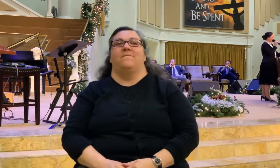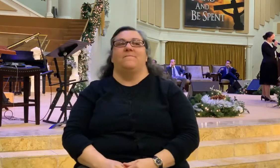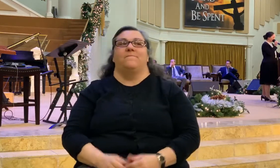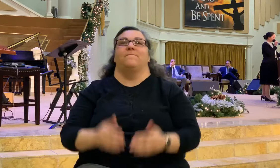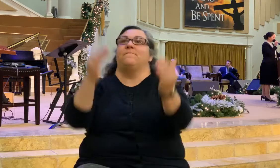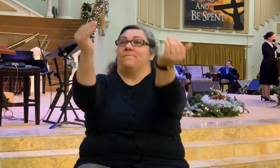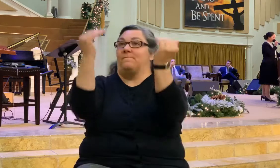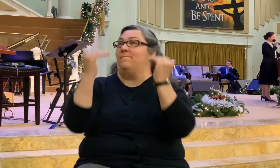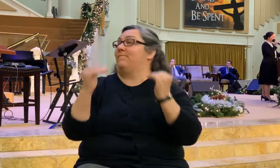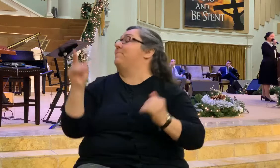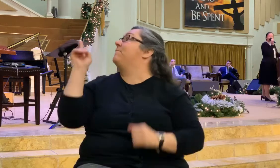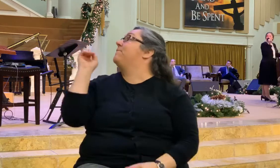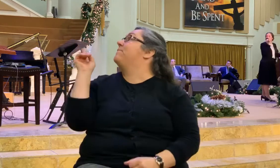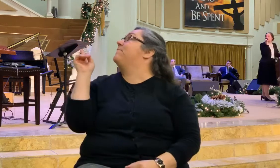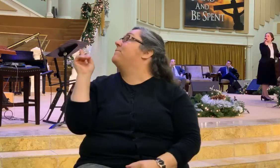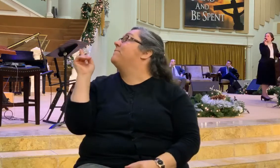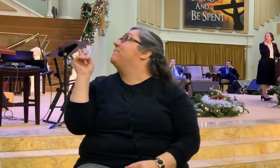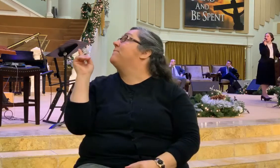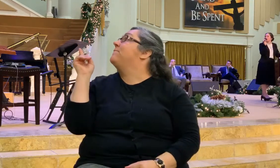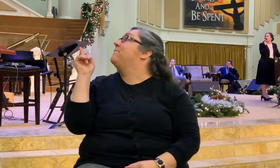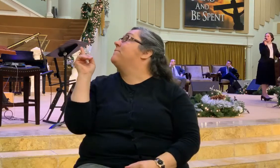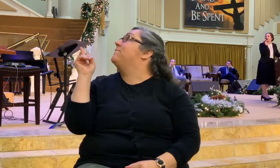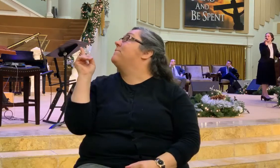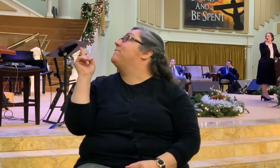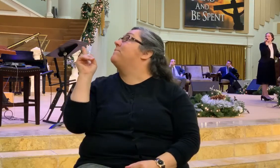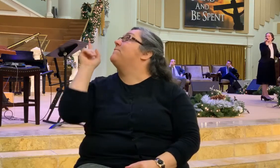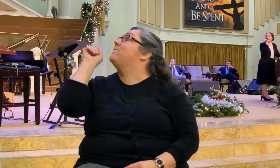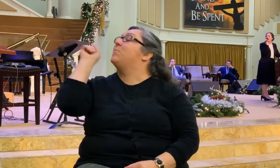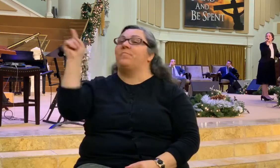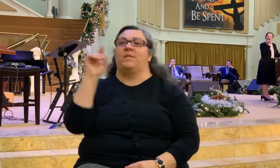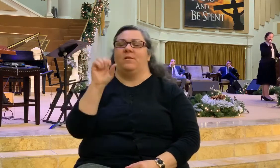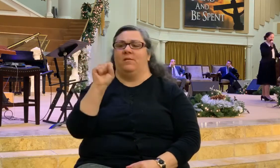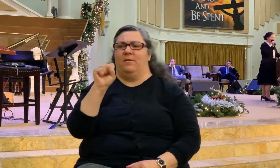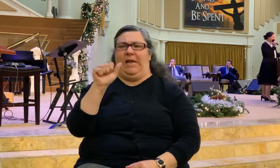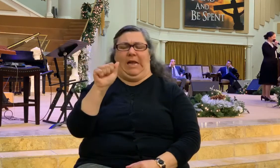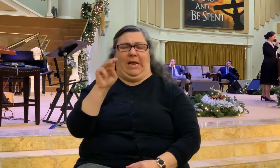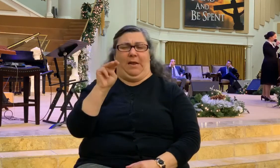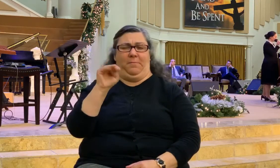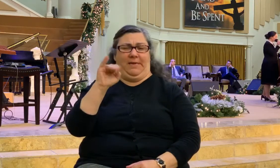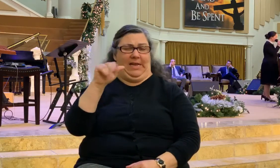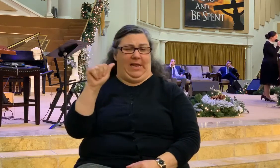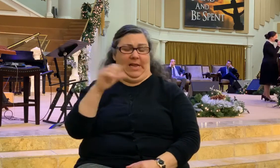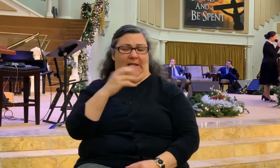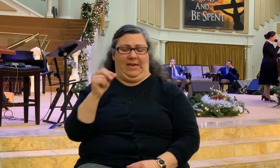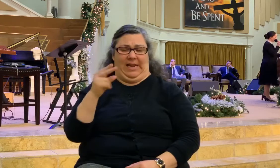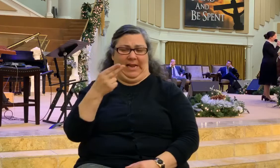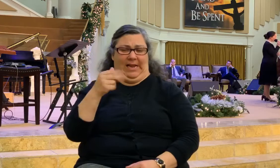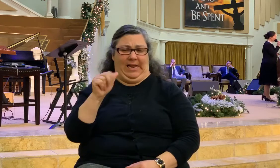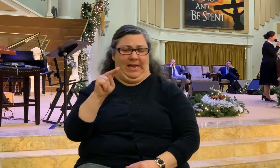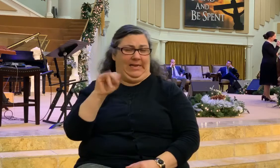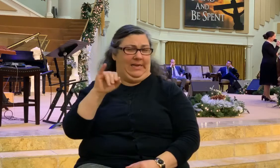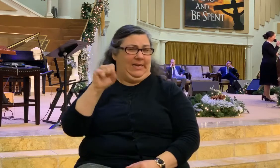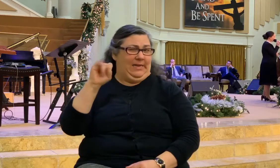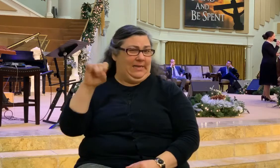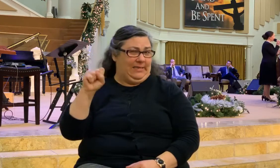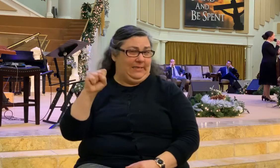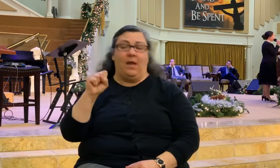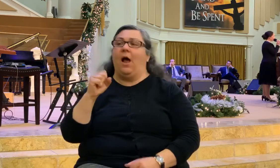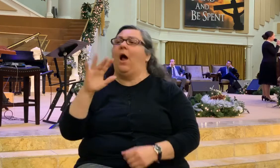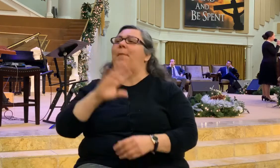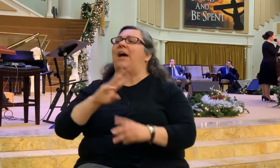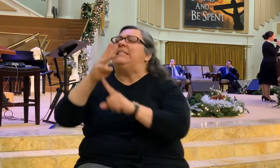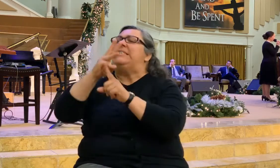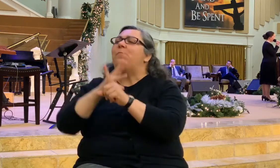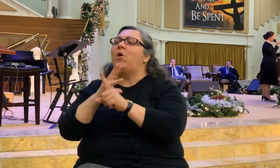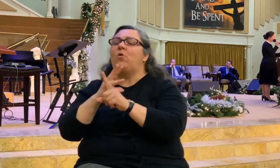You can go to the next slide. This is Sania and Genesis. About 6 months ago, I started